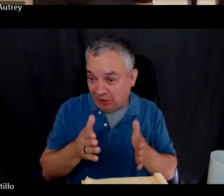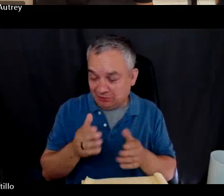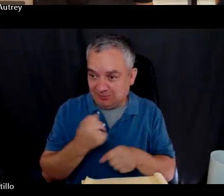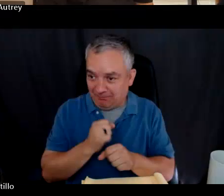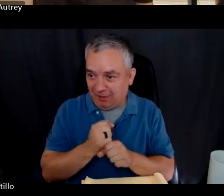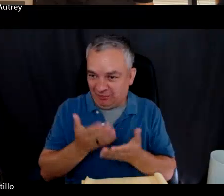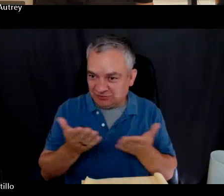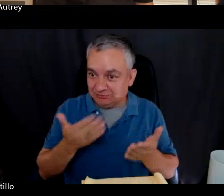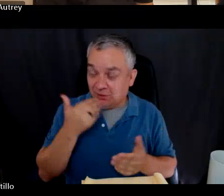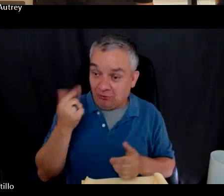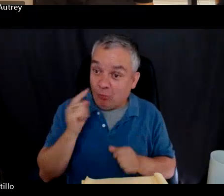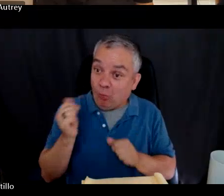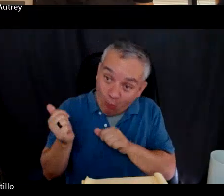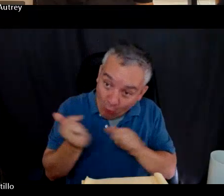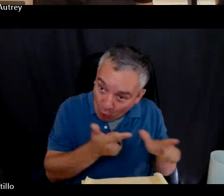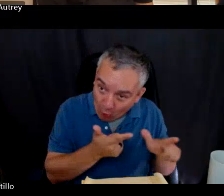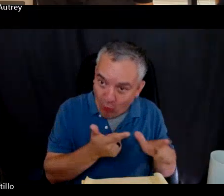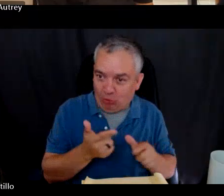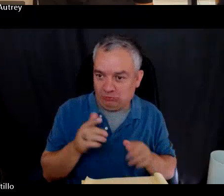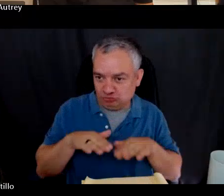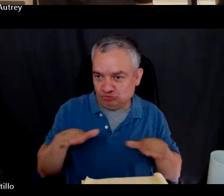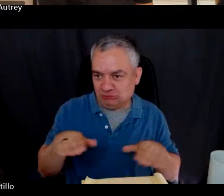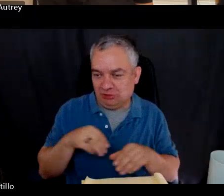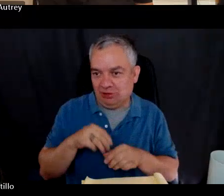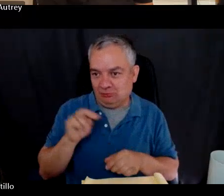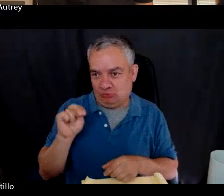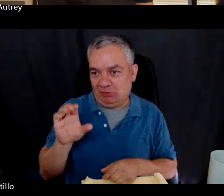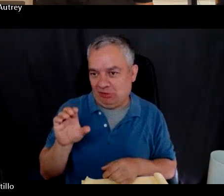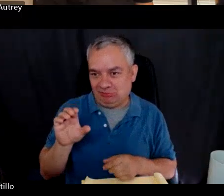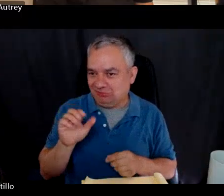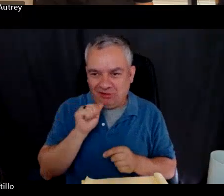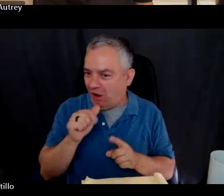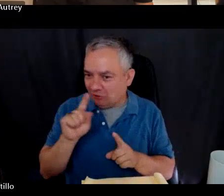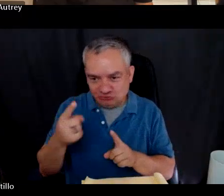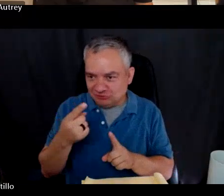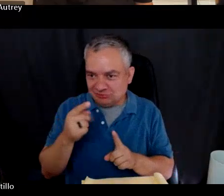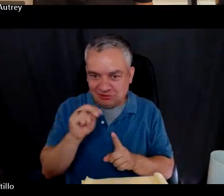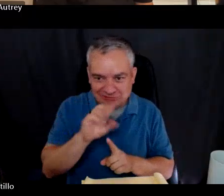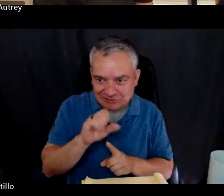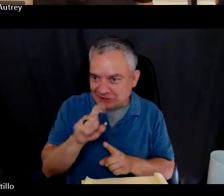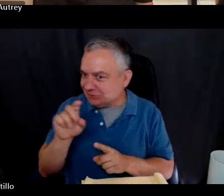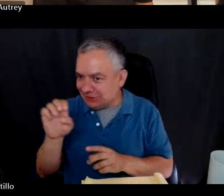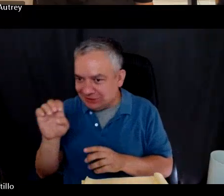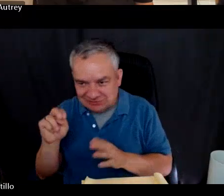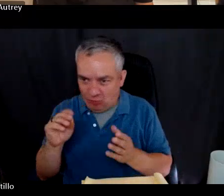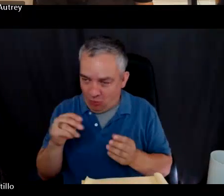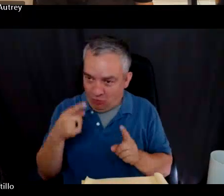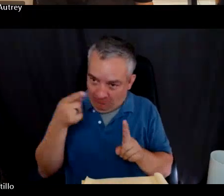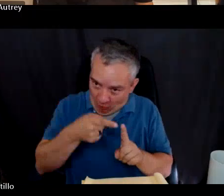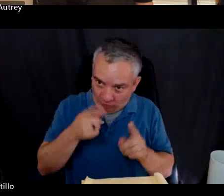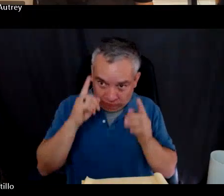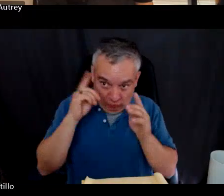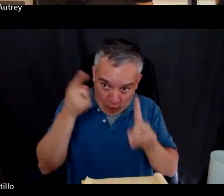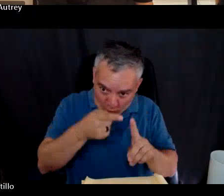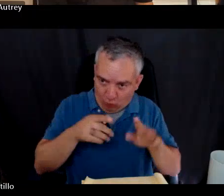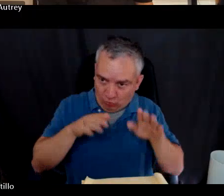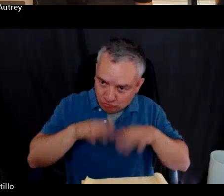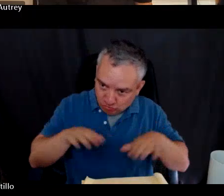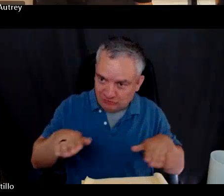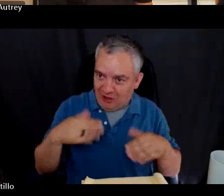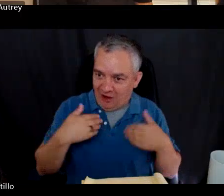with the council. And so trying to find a way to kind of make things easier for all the kids in North Carolina, not just